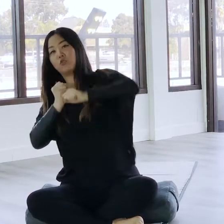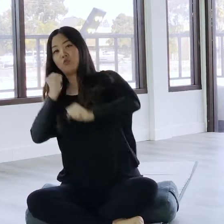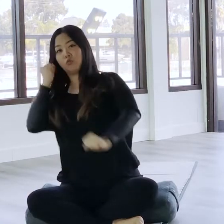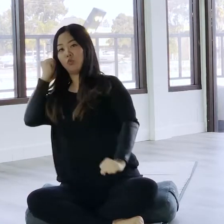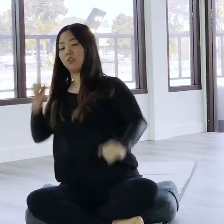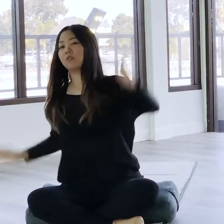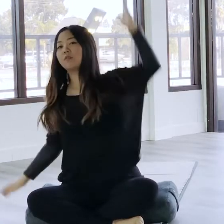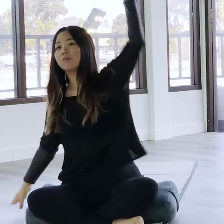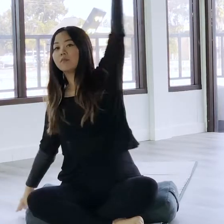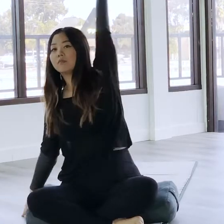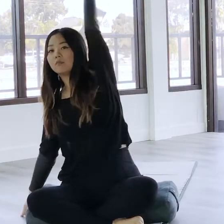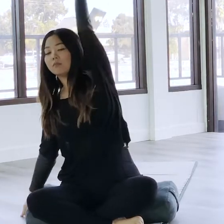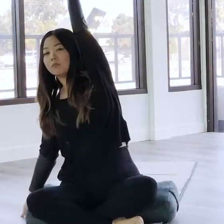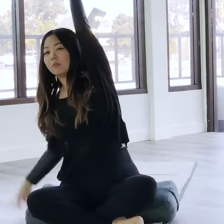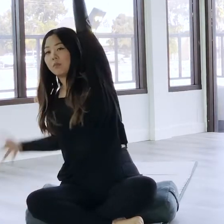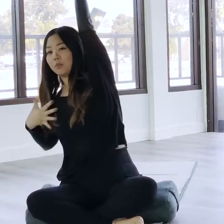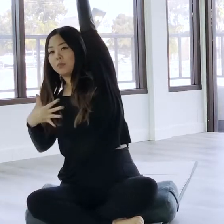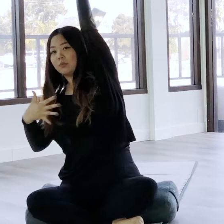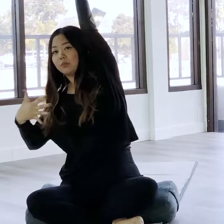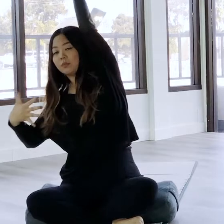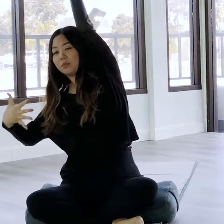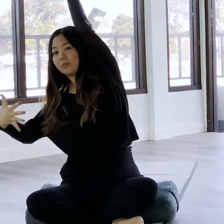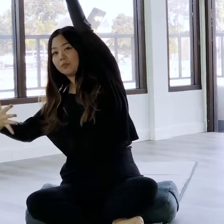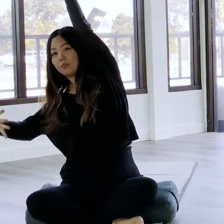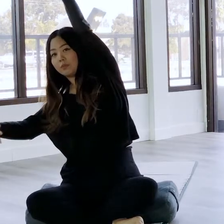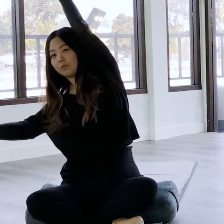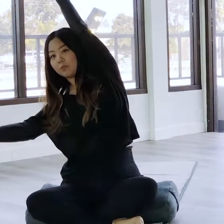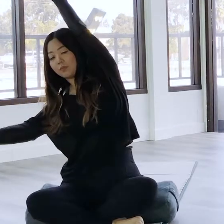Take a big, deep breath.